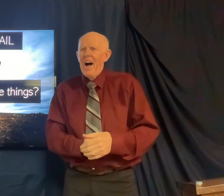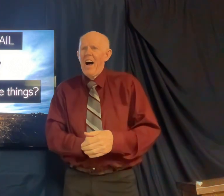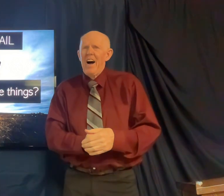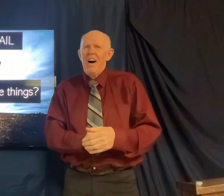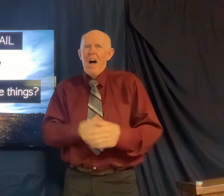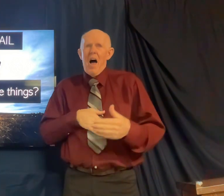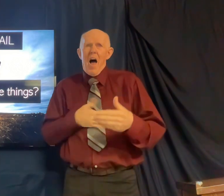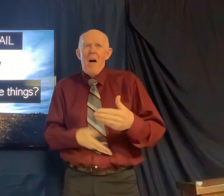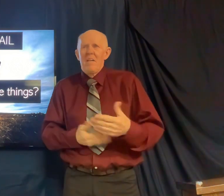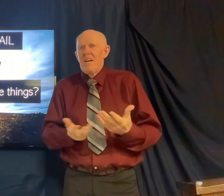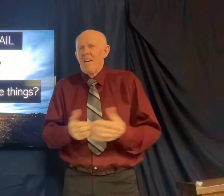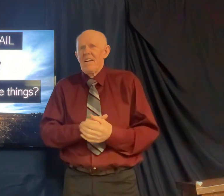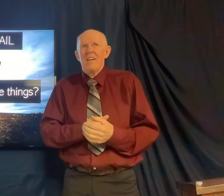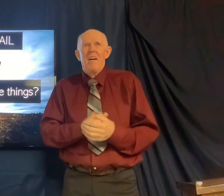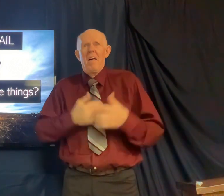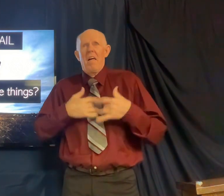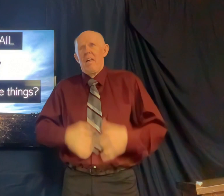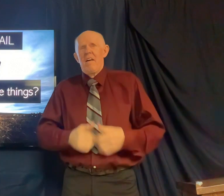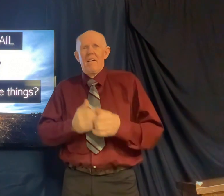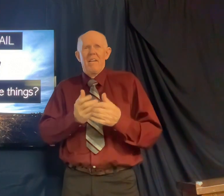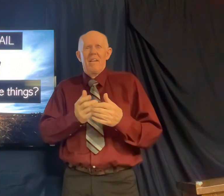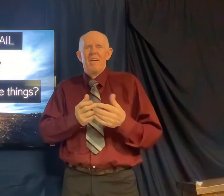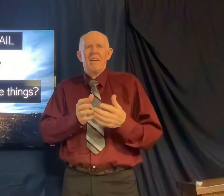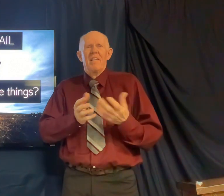get a failing grade. Then they're upset